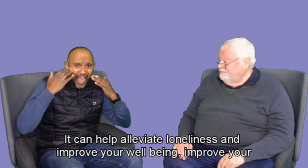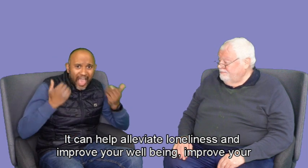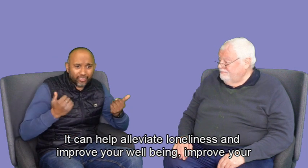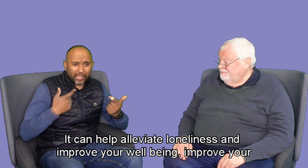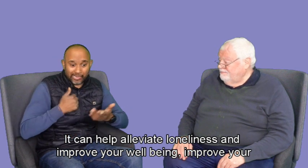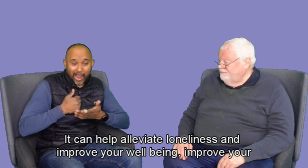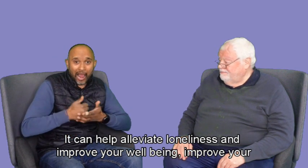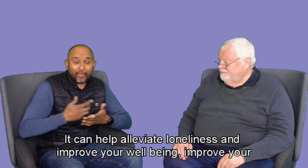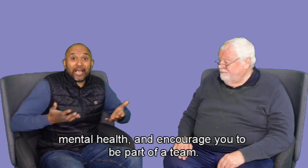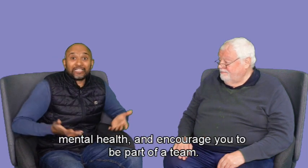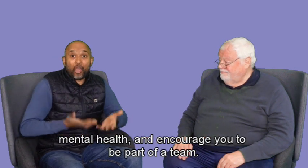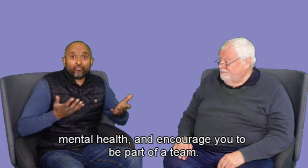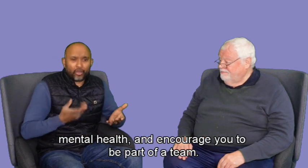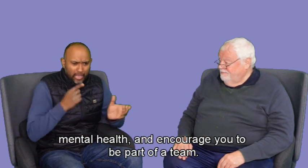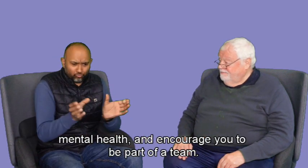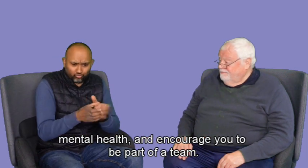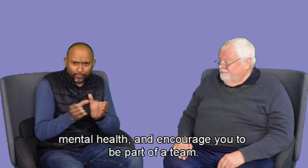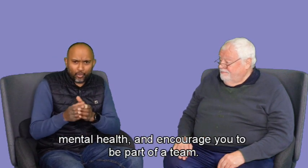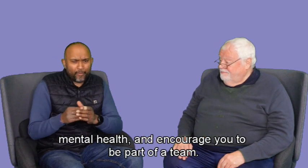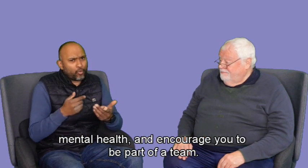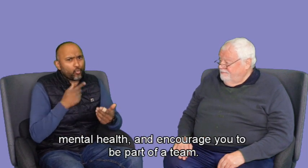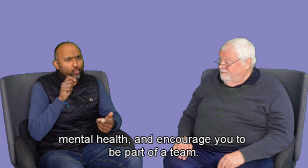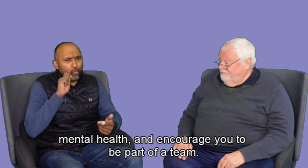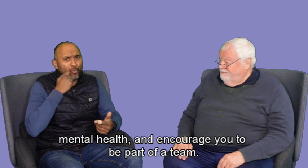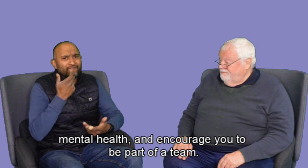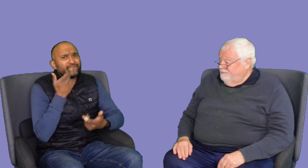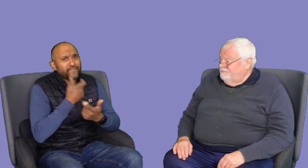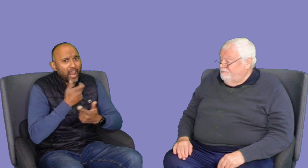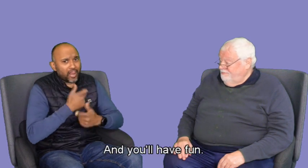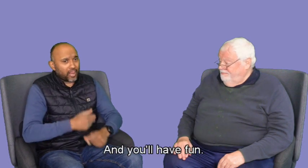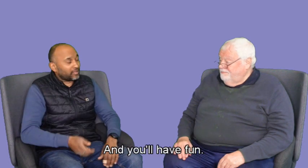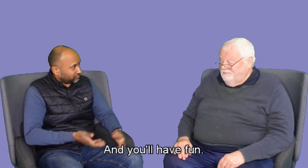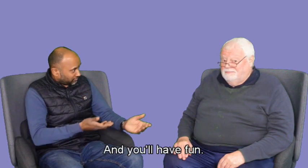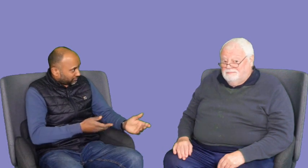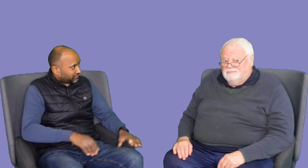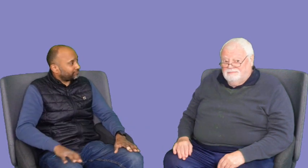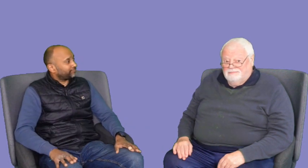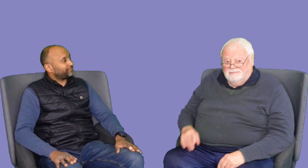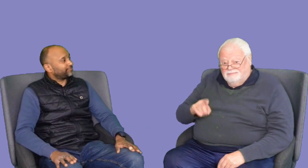well-being, improve your mental health, and encourage you to be part of a team. And you'll have fun.